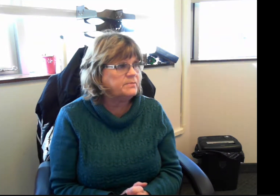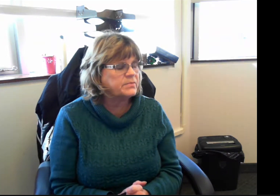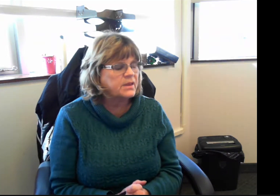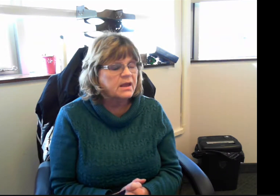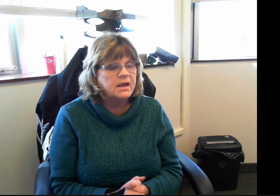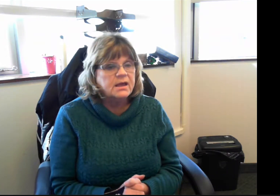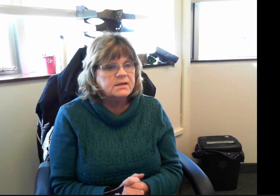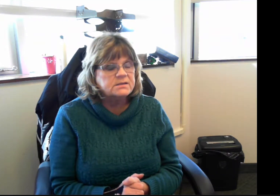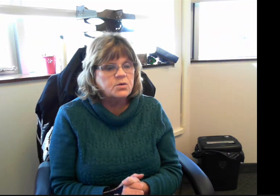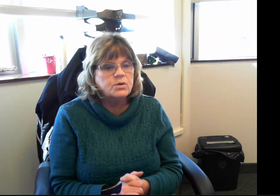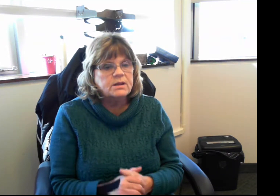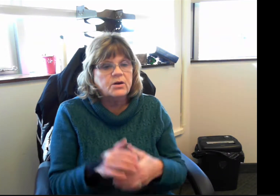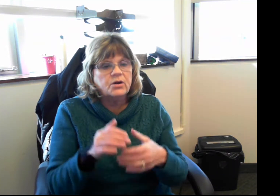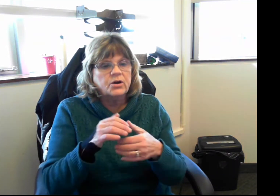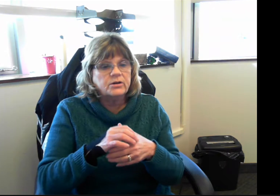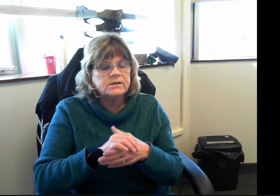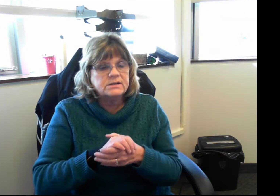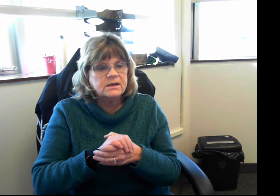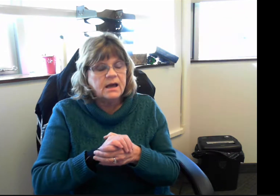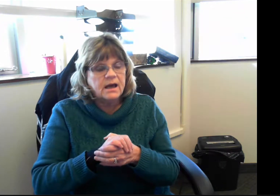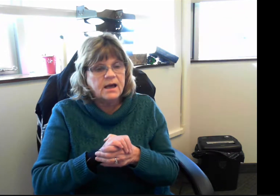Okay, so we learned,